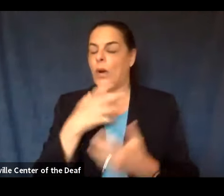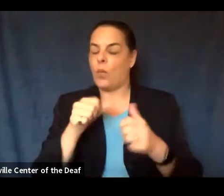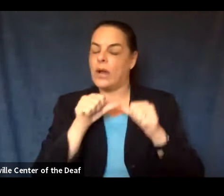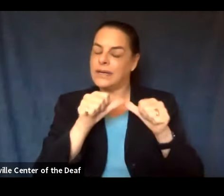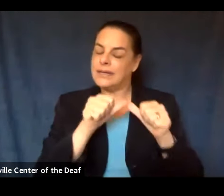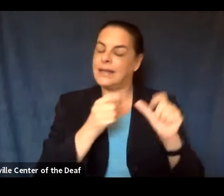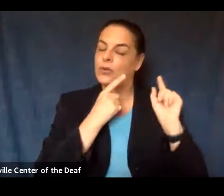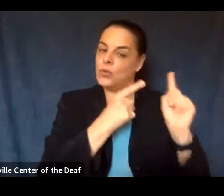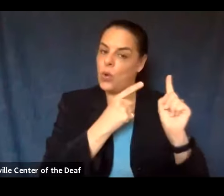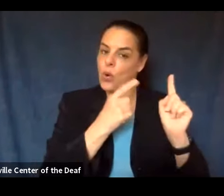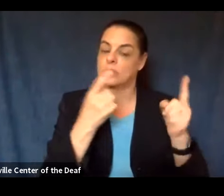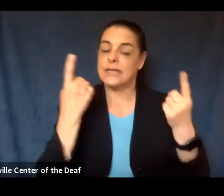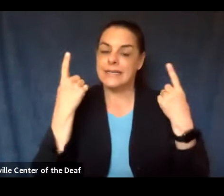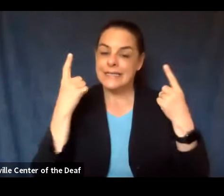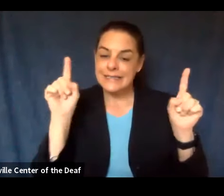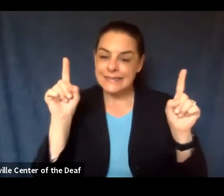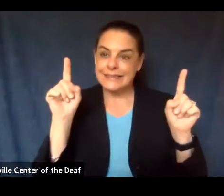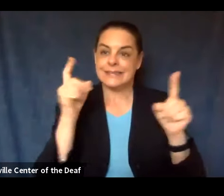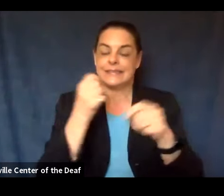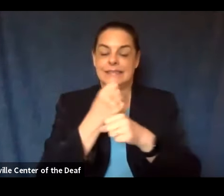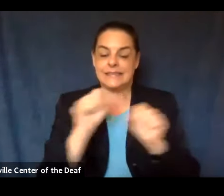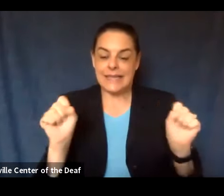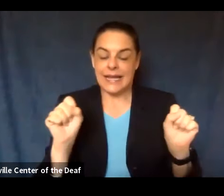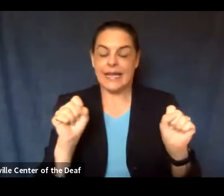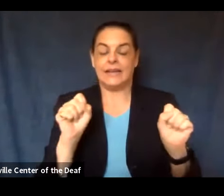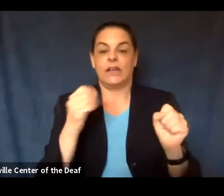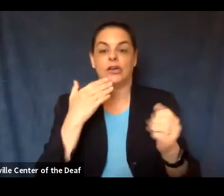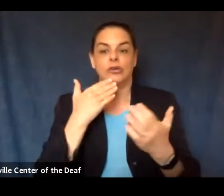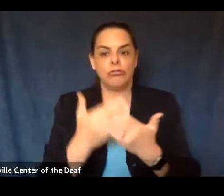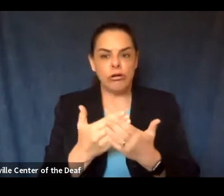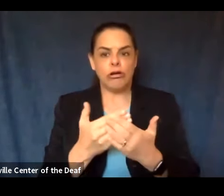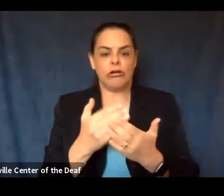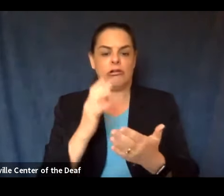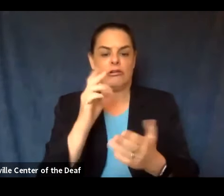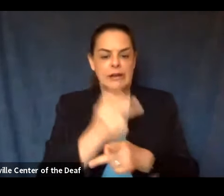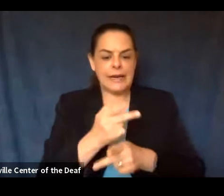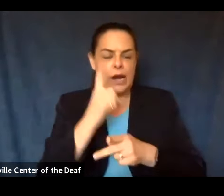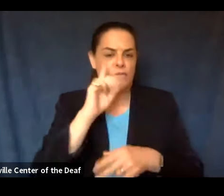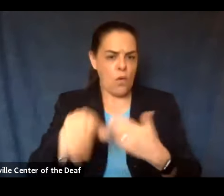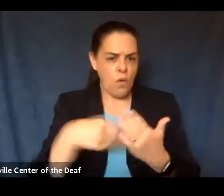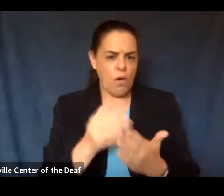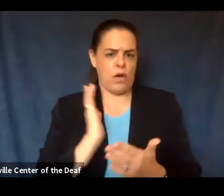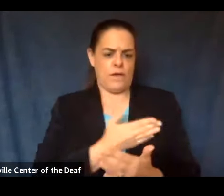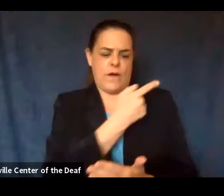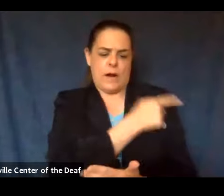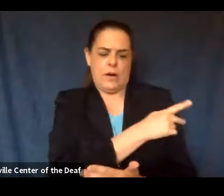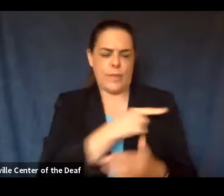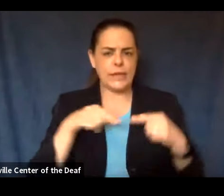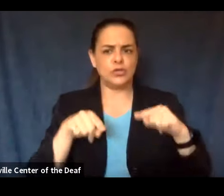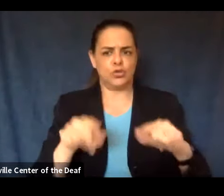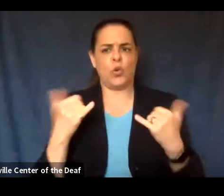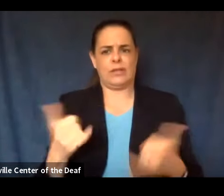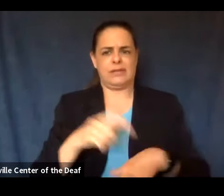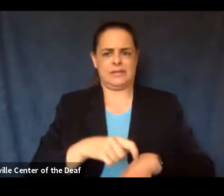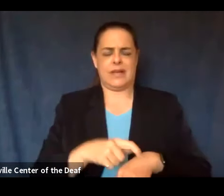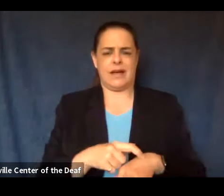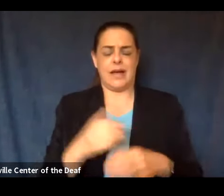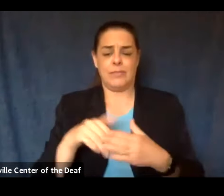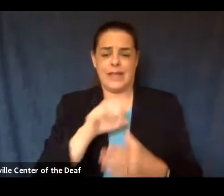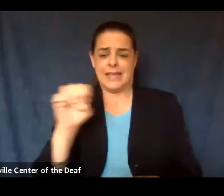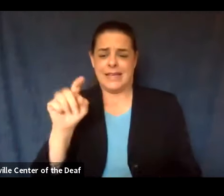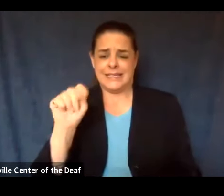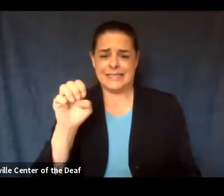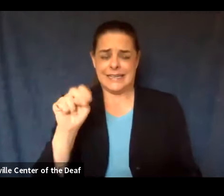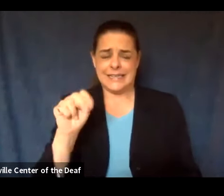to provide safe, effective, efficient, and value-based care for all of our patients in East Tennessee. We